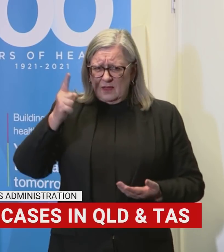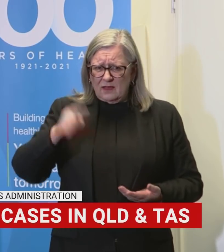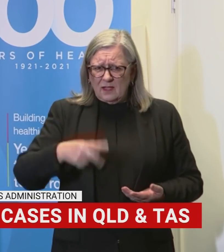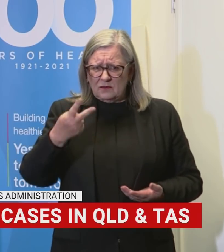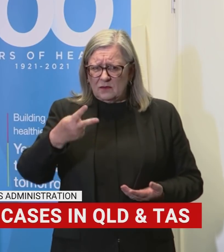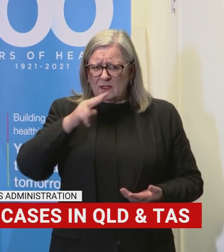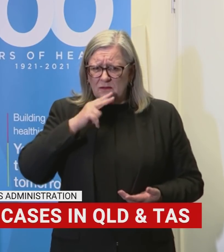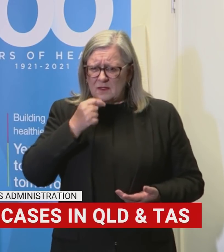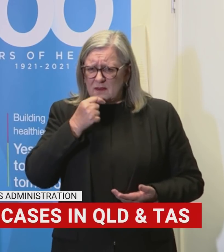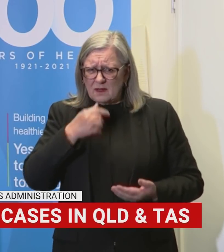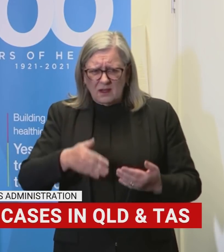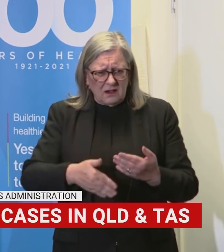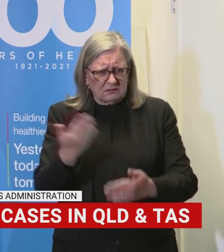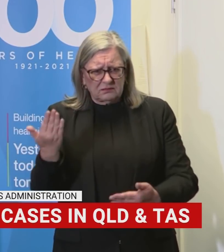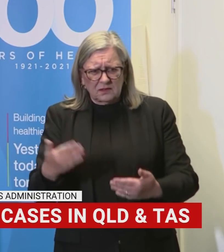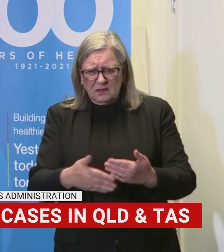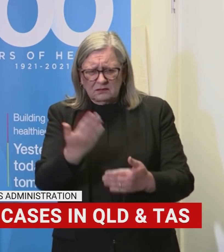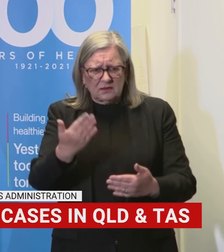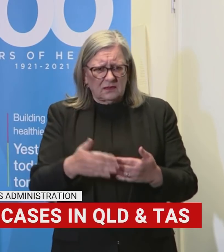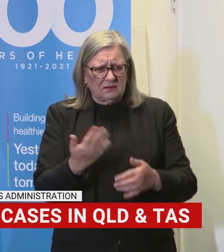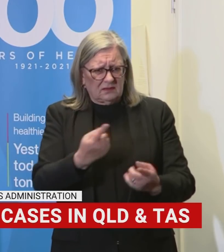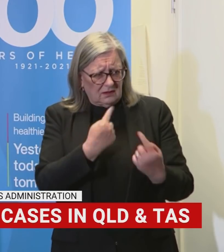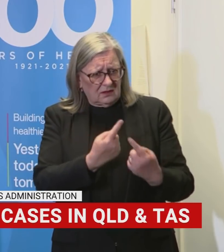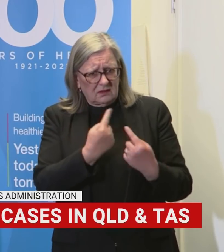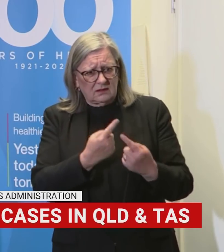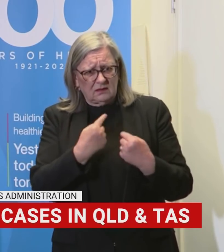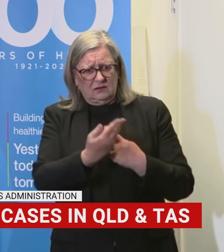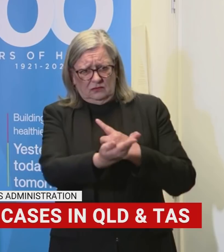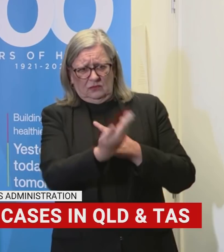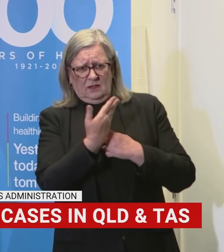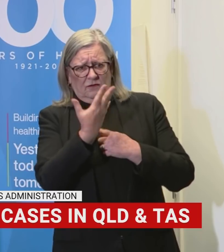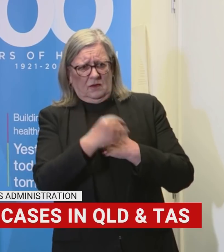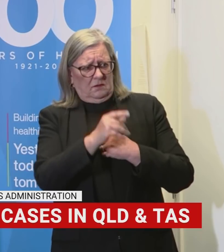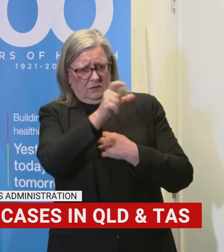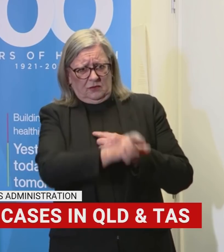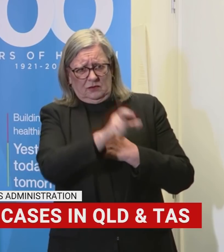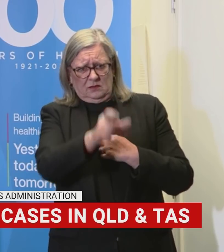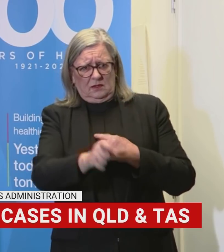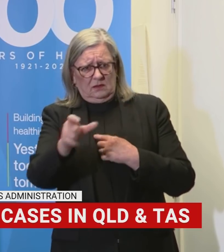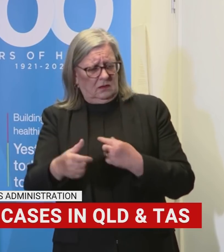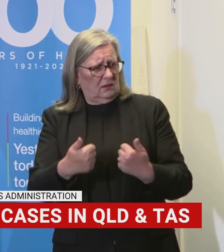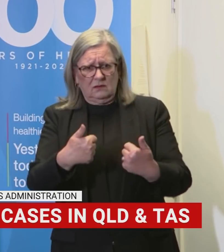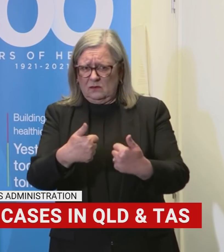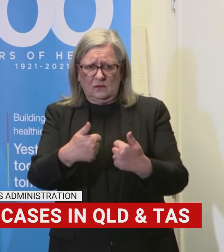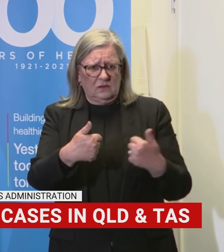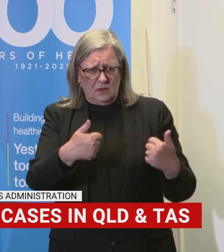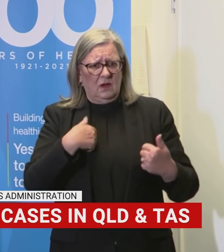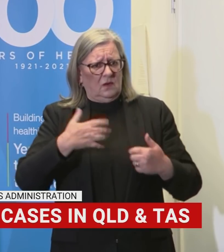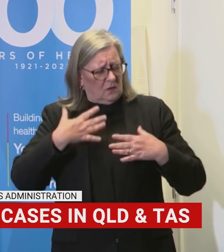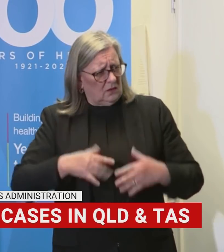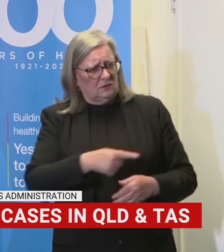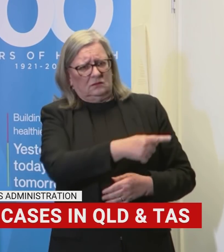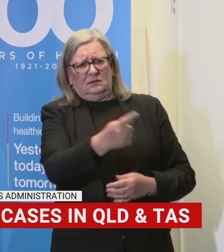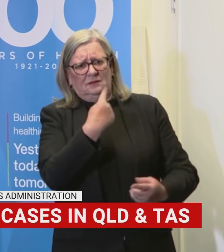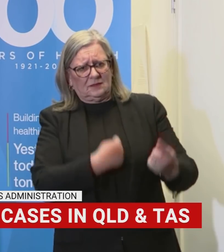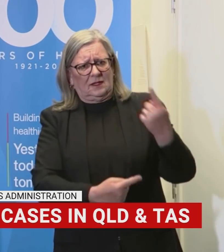have actually been reported to us by consumers. And again, we see that as a good thing. We want to encourage people to step forward. And of course, we undertake to look at